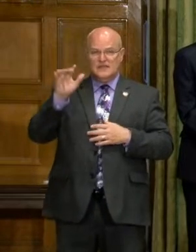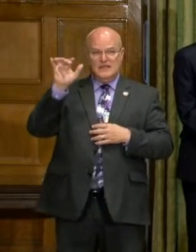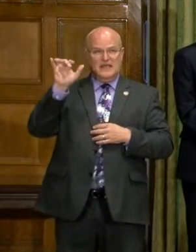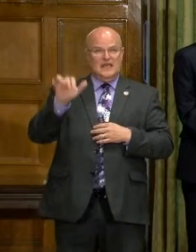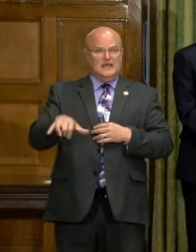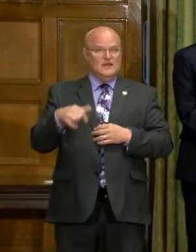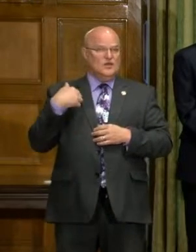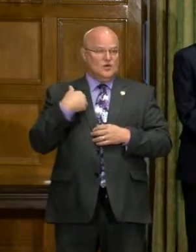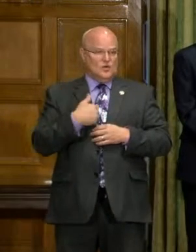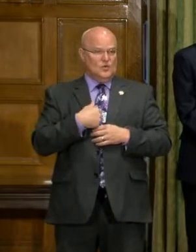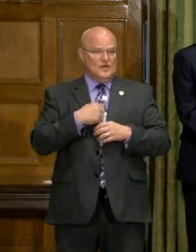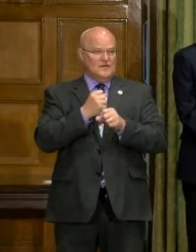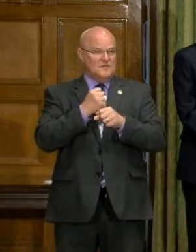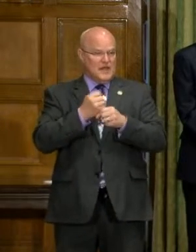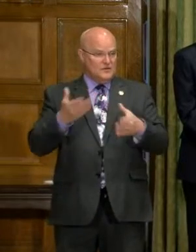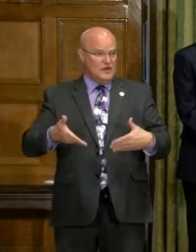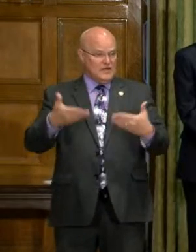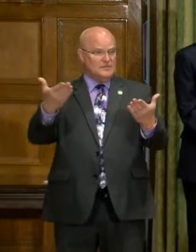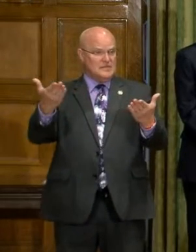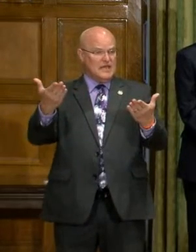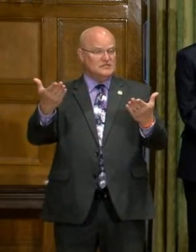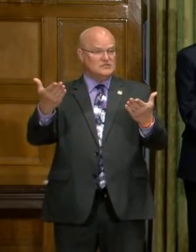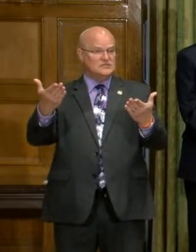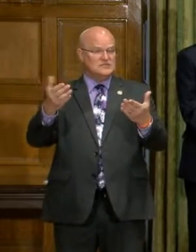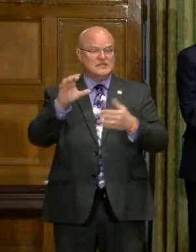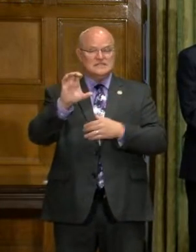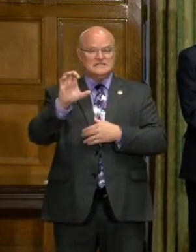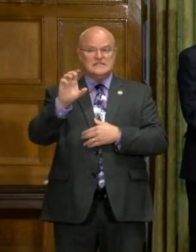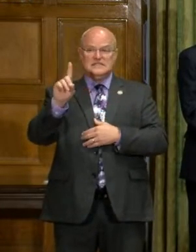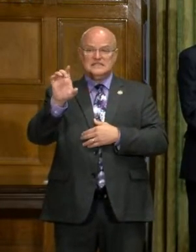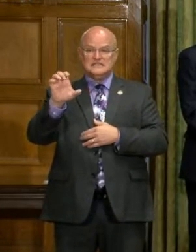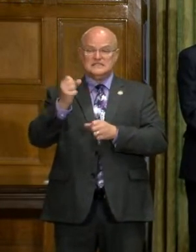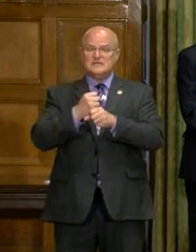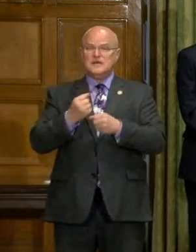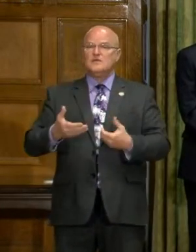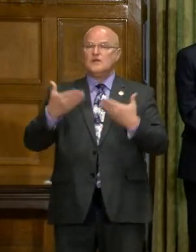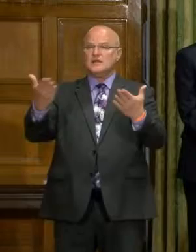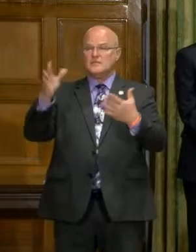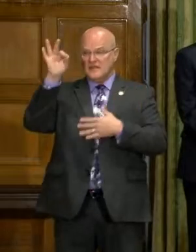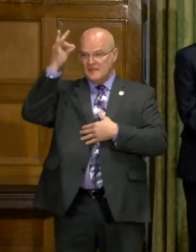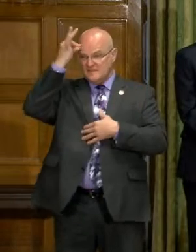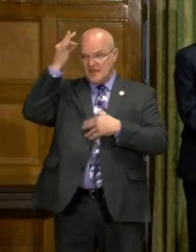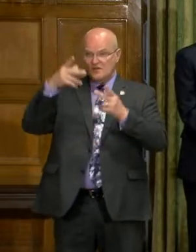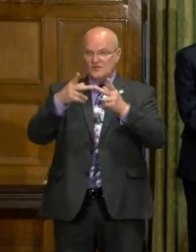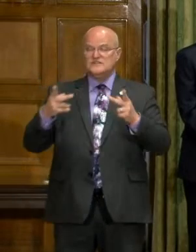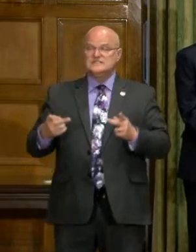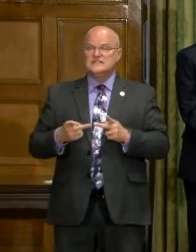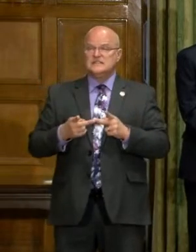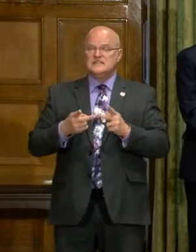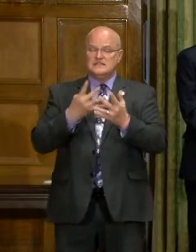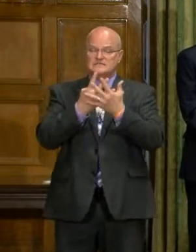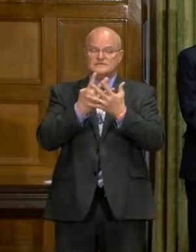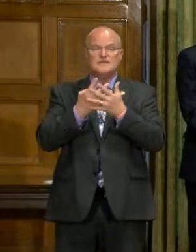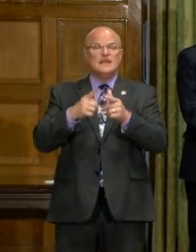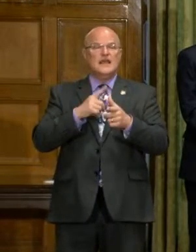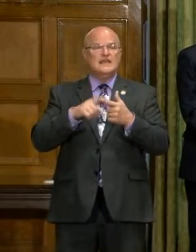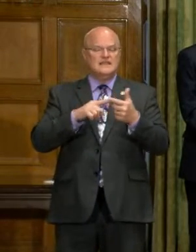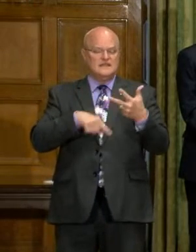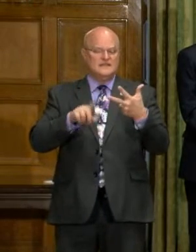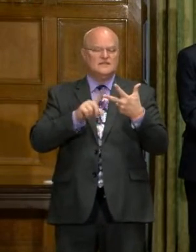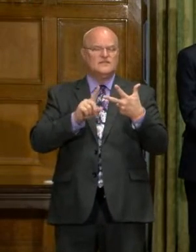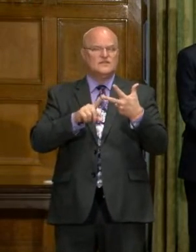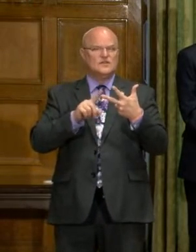those we've made recommendations, and CDC has made recommendations at the federal facility. And then the third